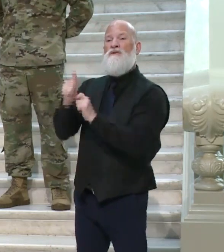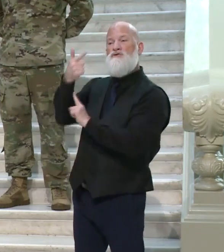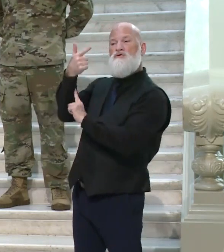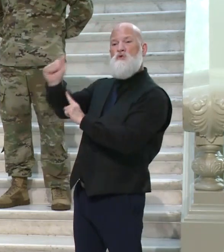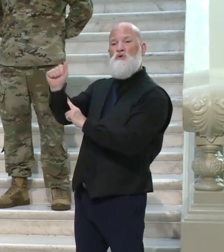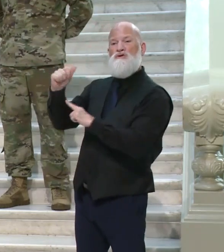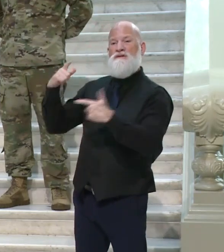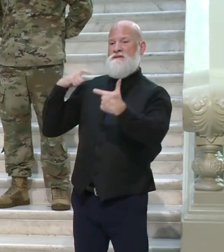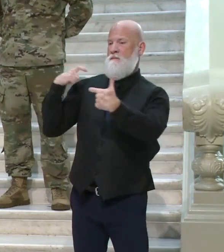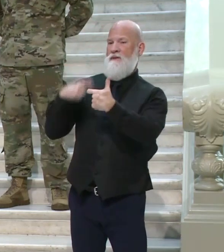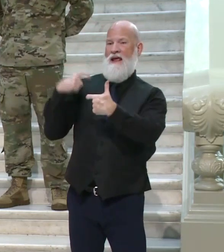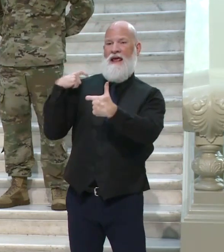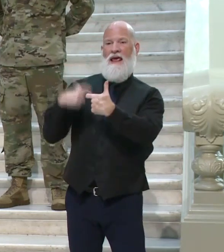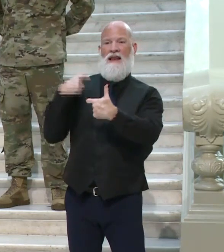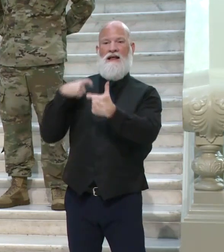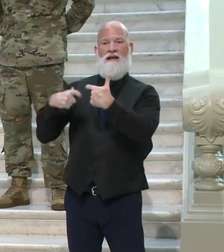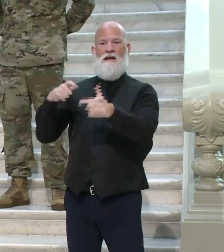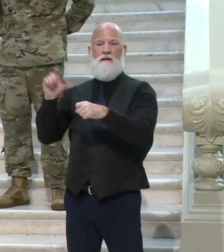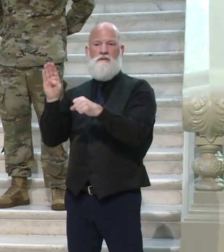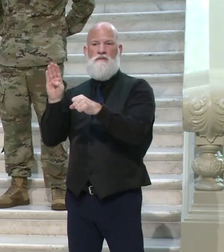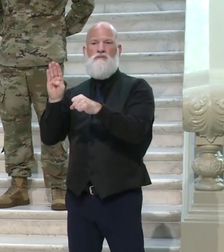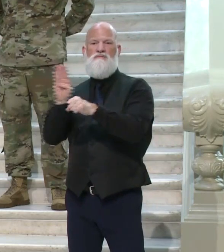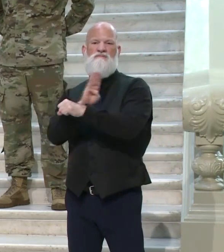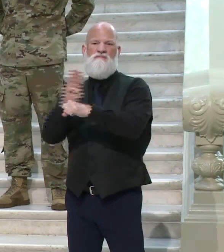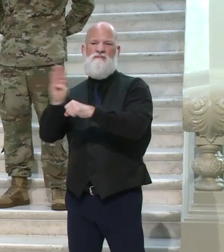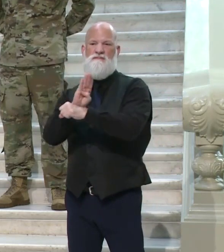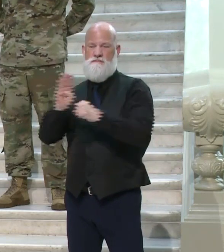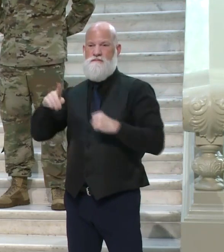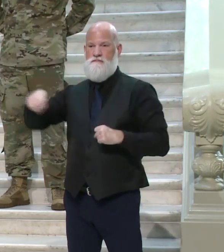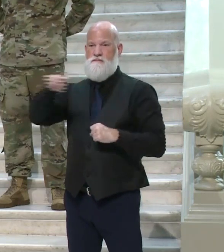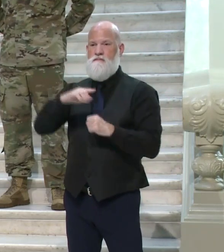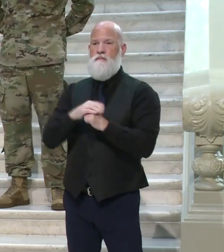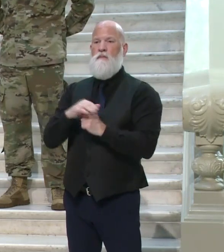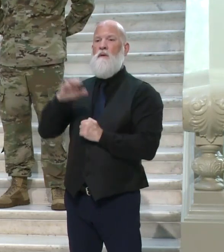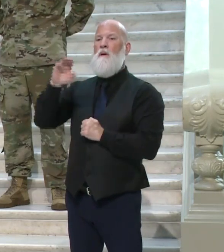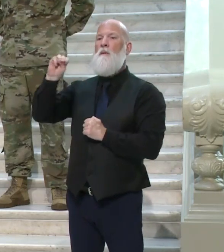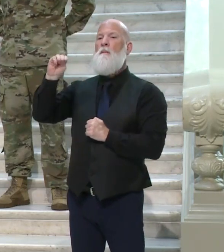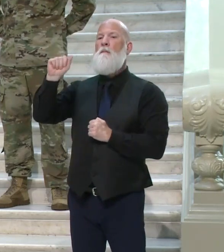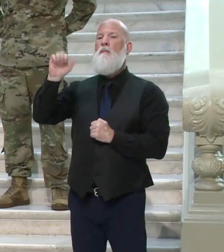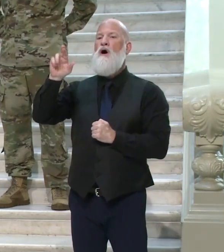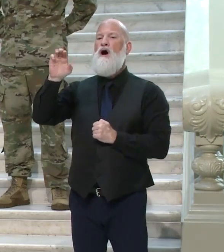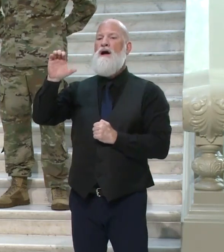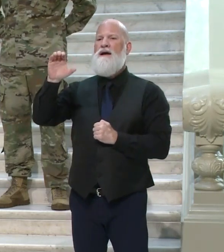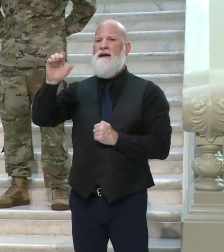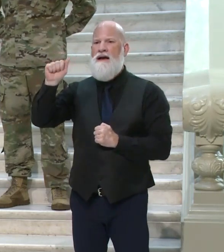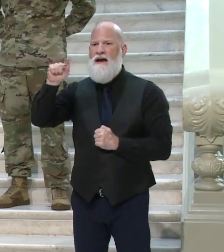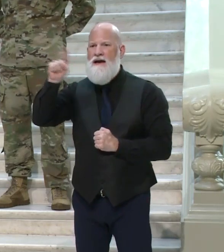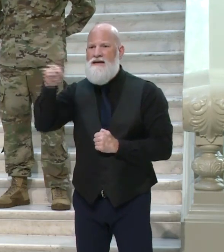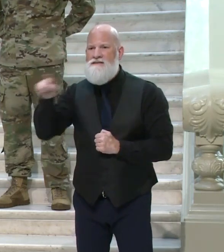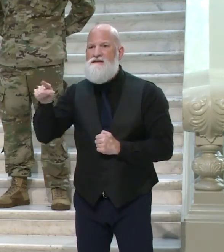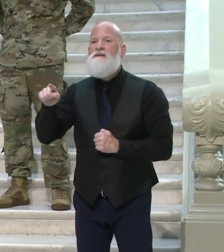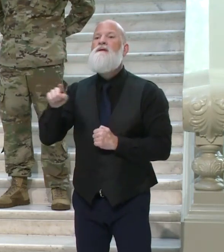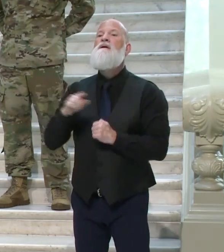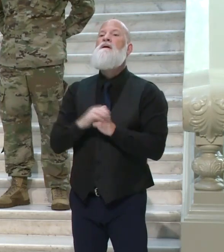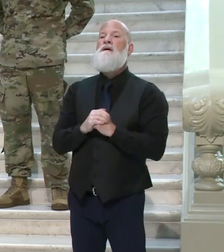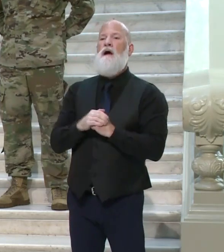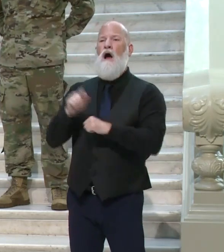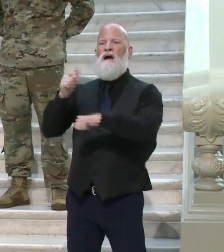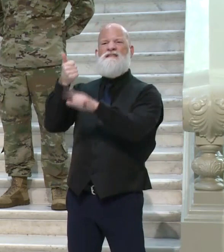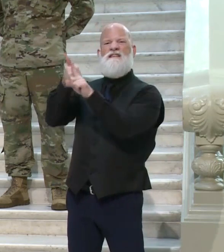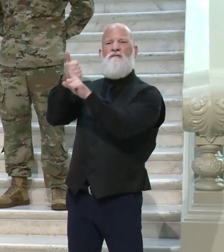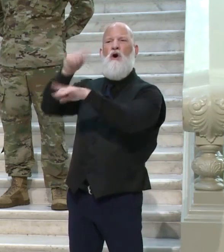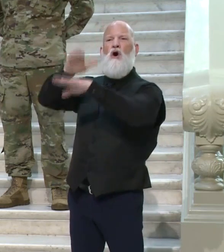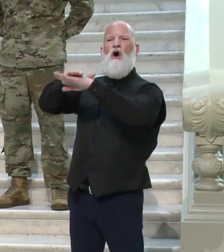Commerce President and CEO Santiago Marquez, who serves on our Community Outreach Committee, and